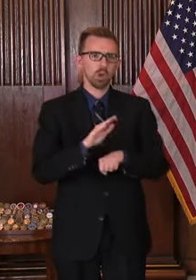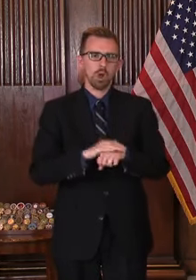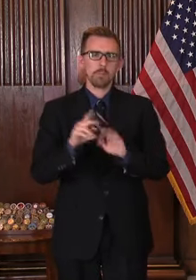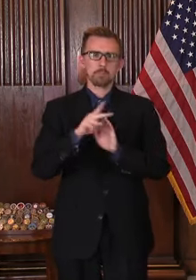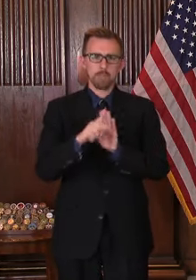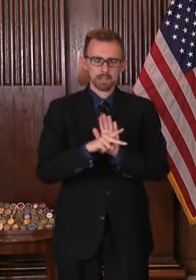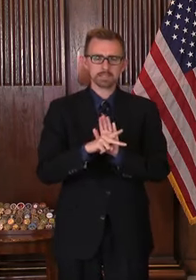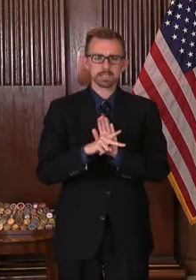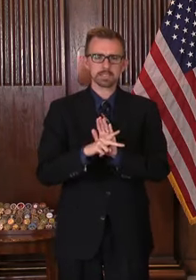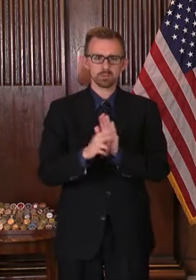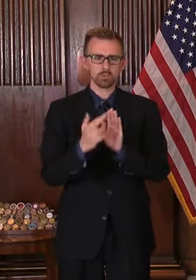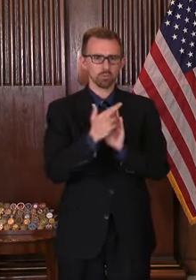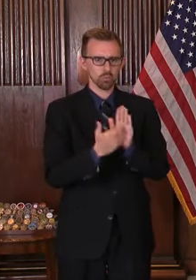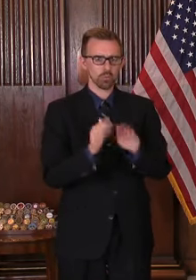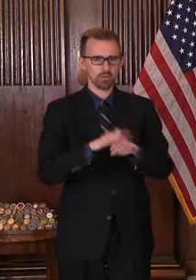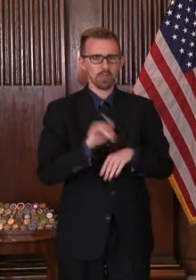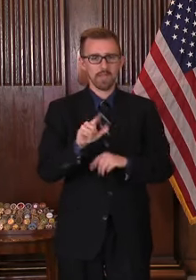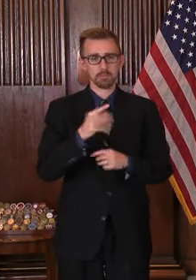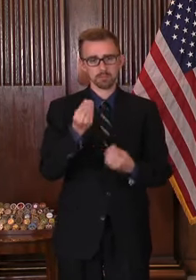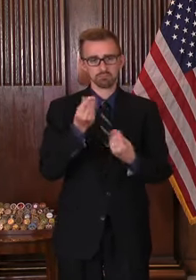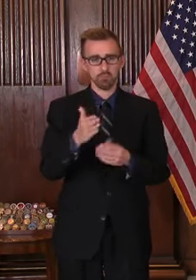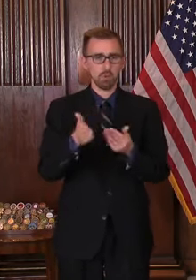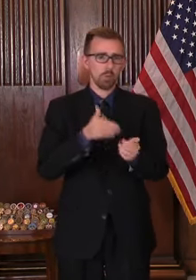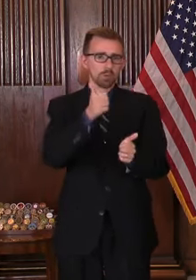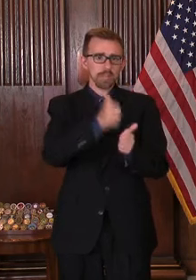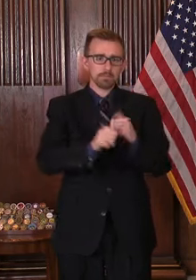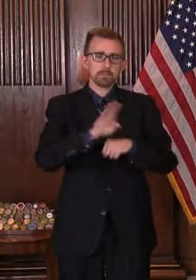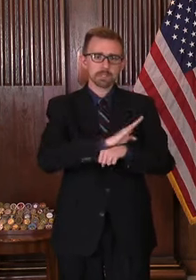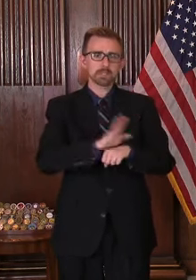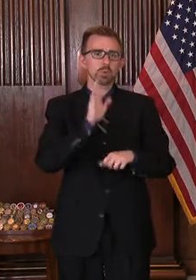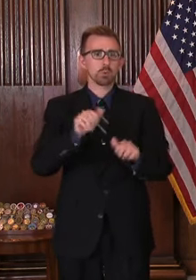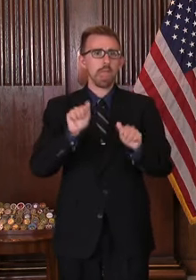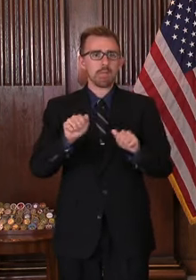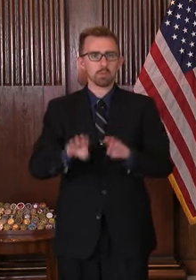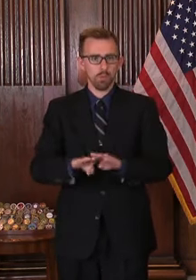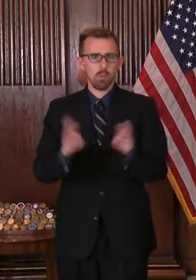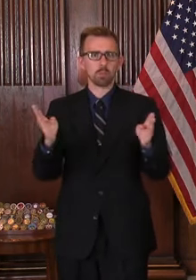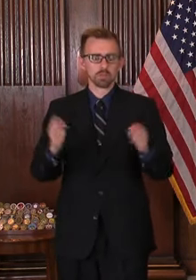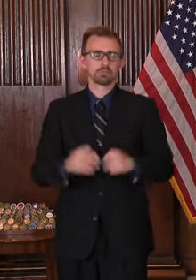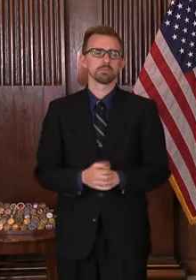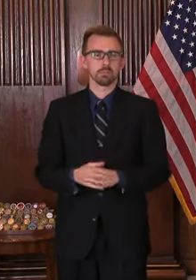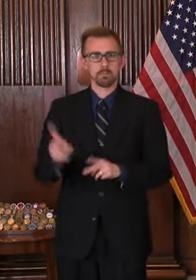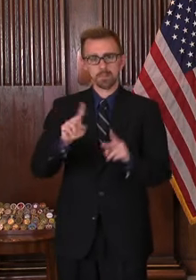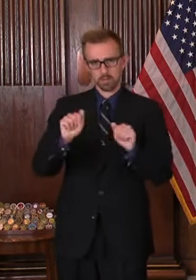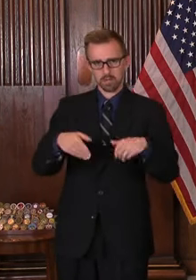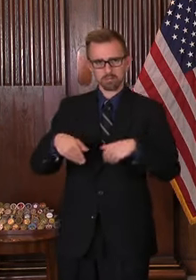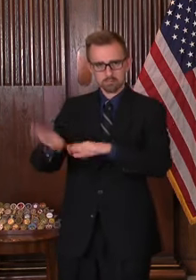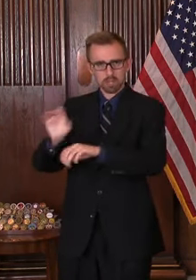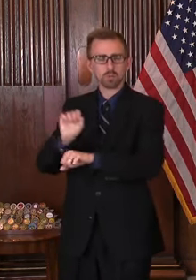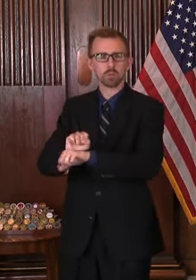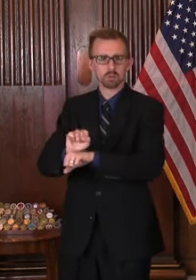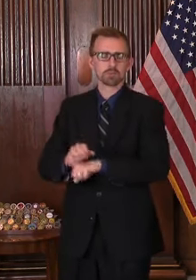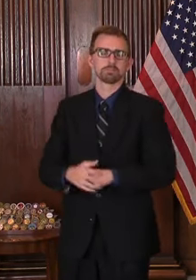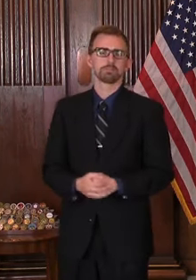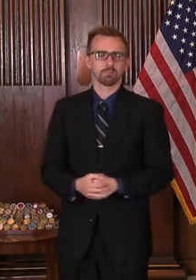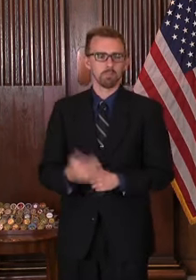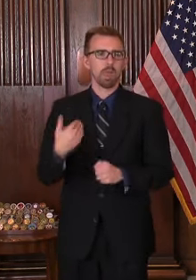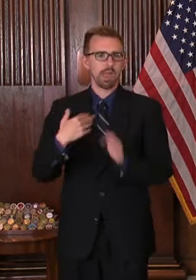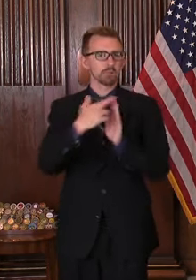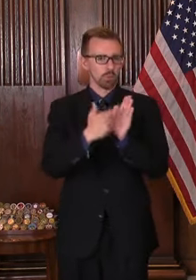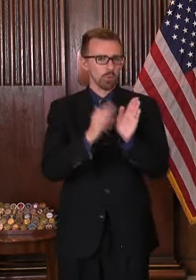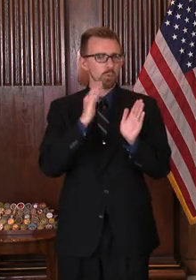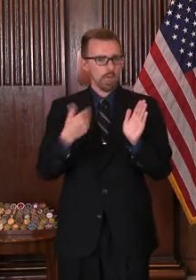for that, but I will tell you almost every business in the state of Missouri will be able to open their doors. People will go back to work. There will be some guidelines we'll have with that, but